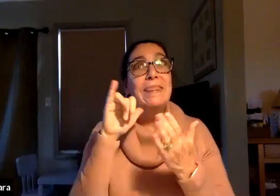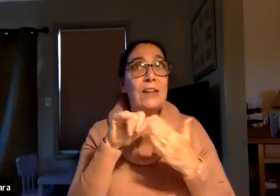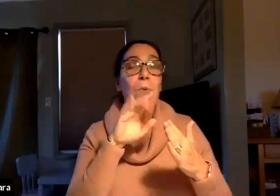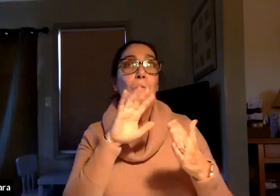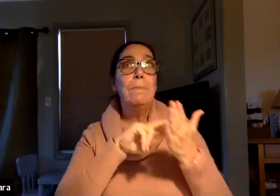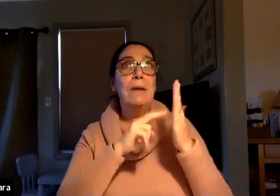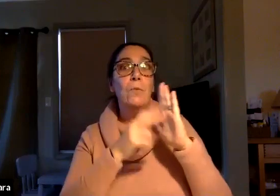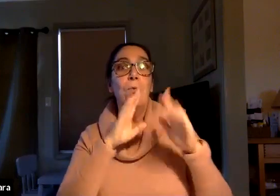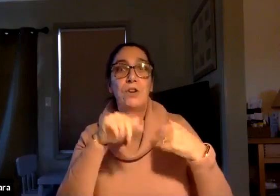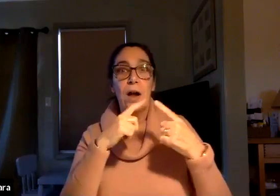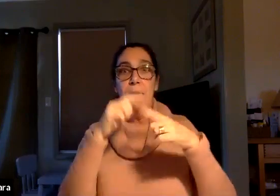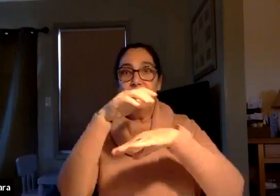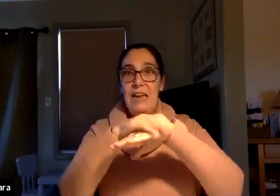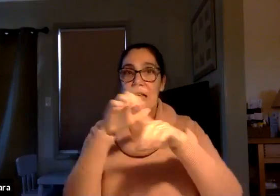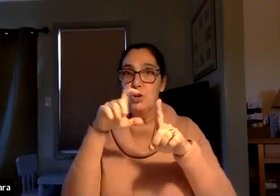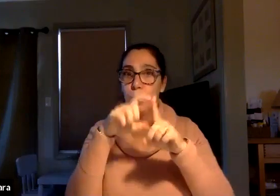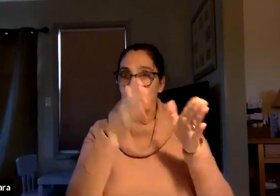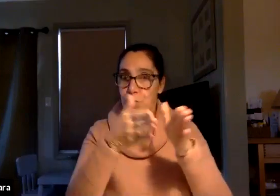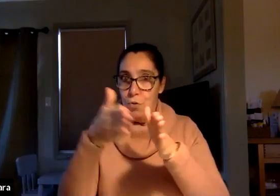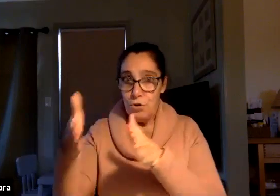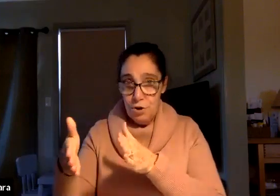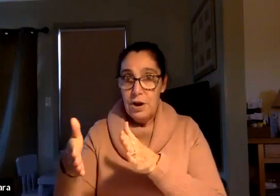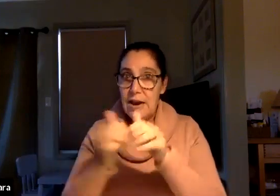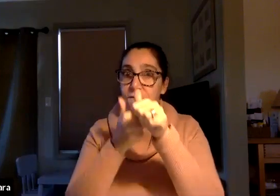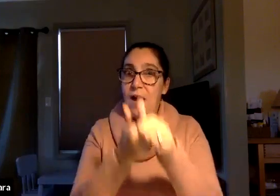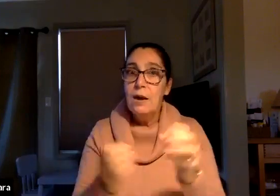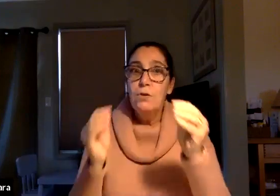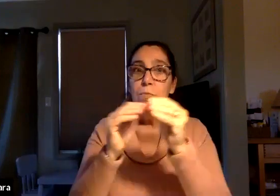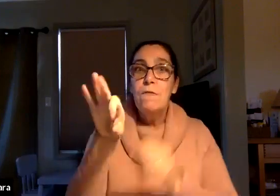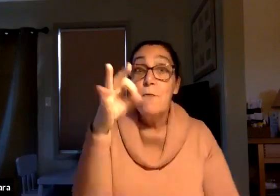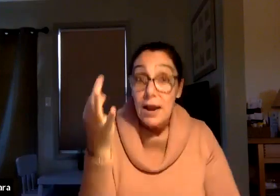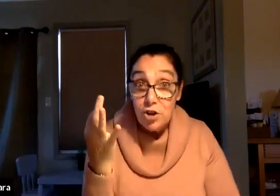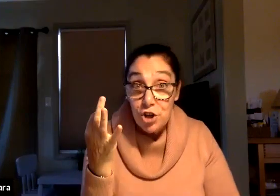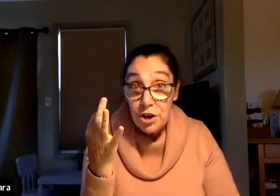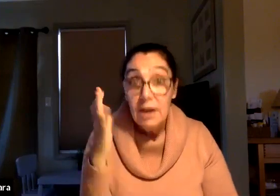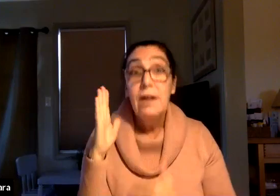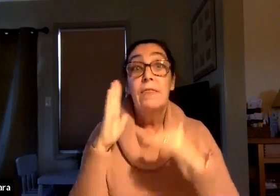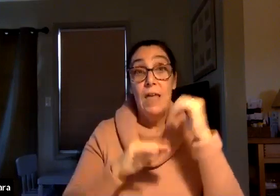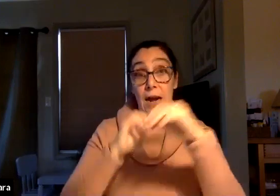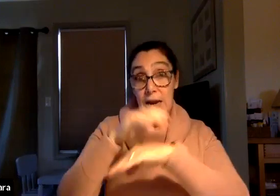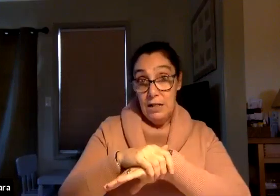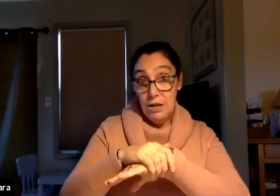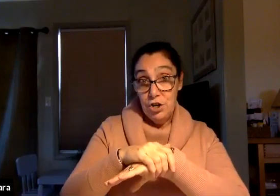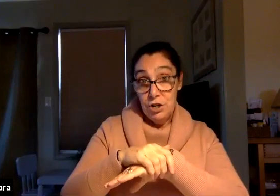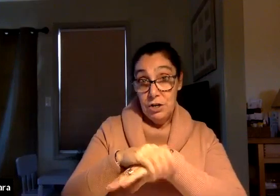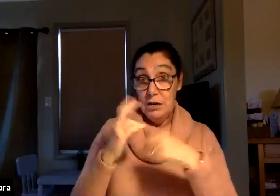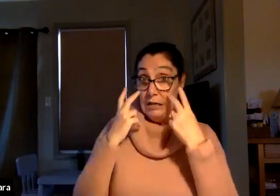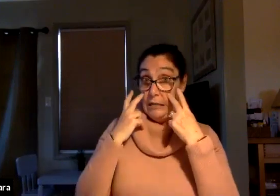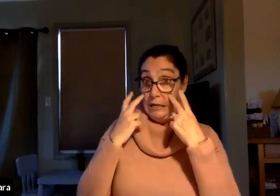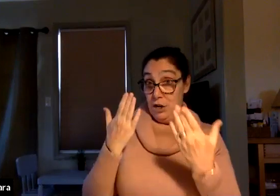That's what we mean when we talk about the English word order. It follows more French than English. See